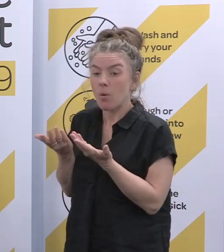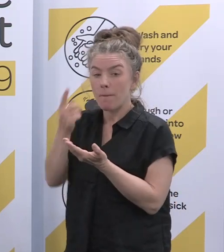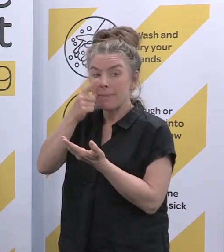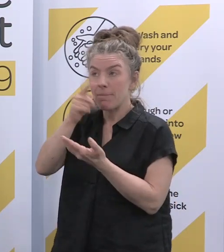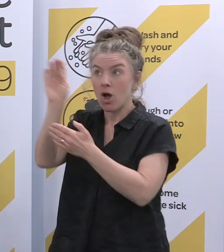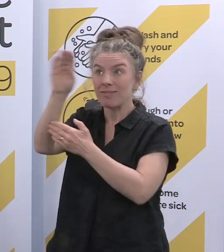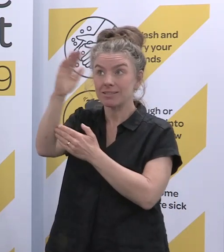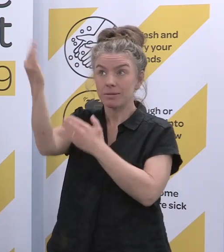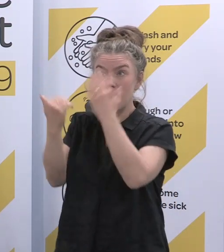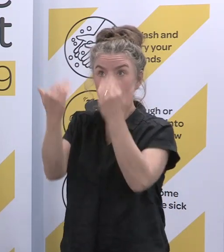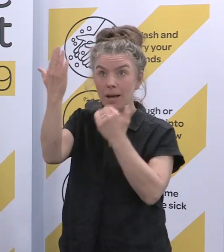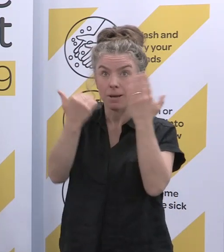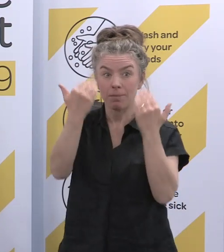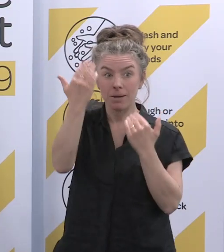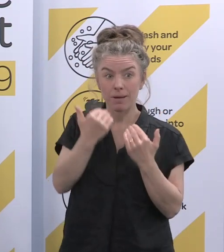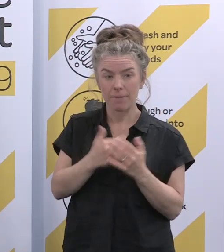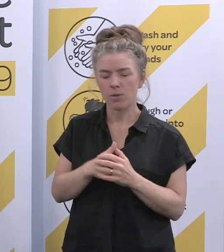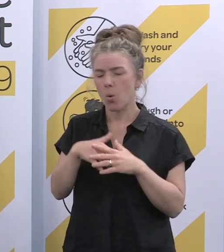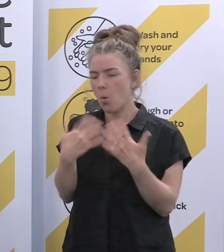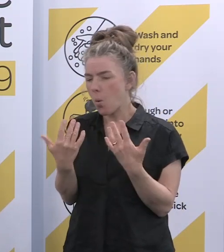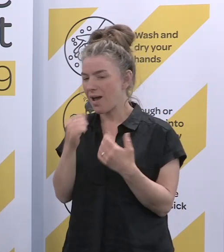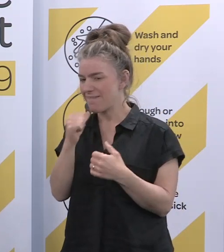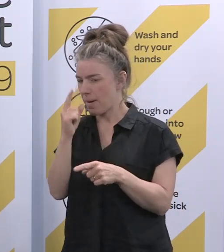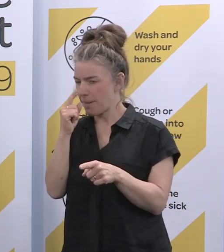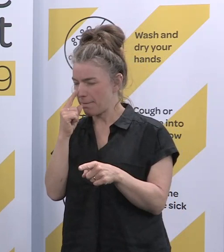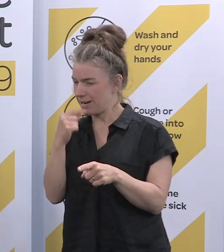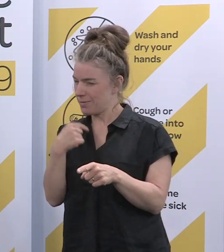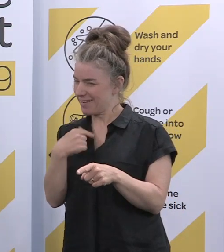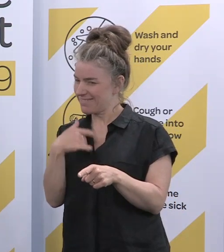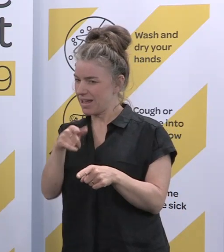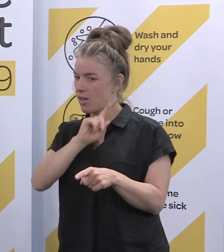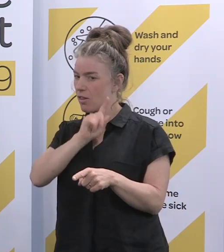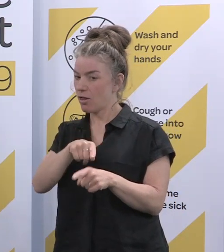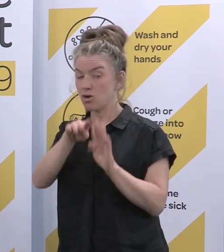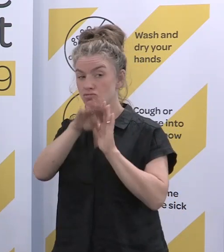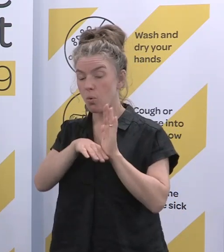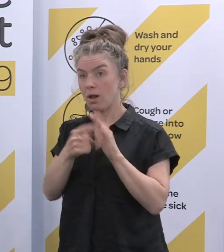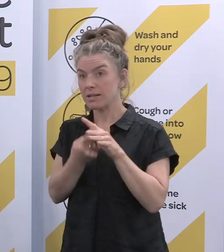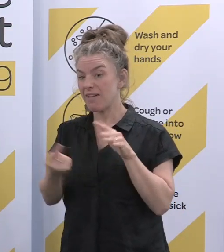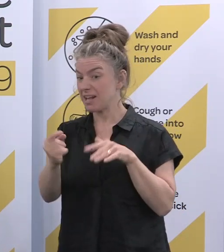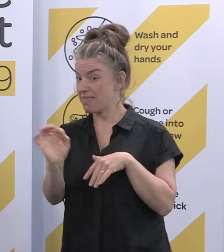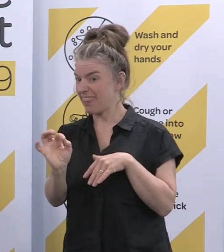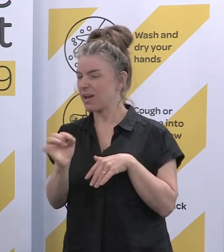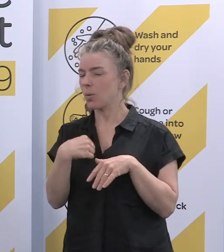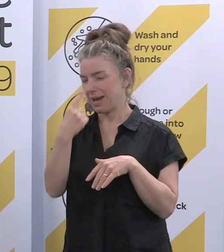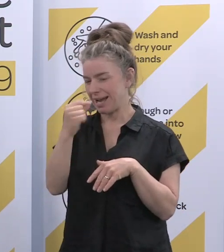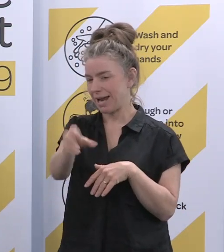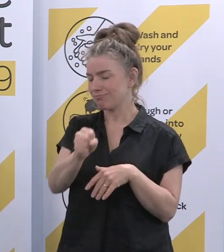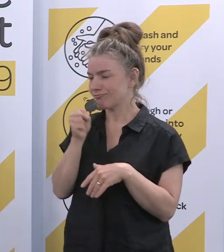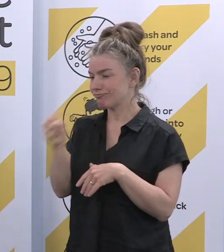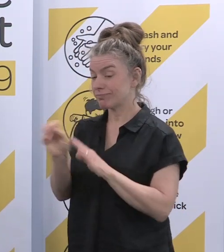and or others in the country where we weren't confident about their compliance with self-isolation expectations. One final